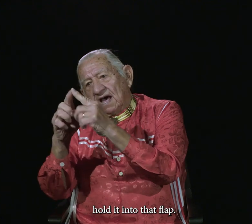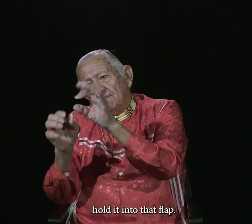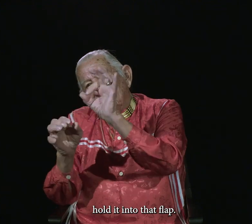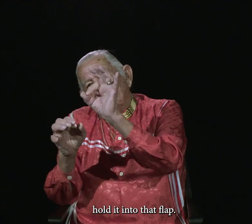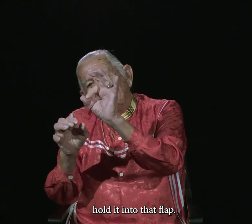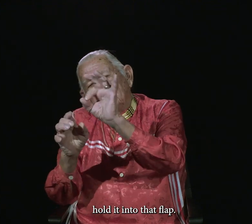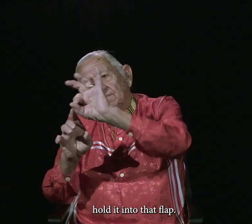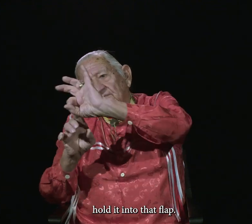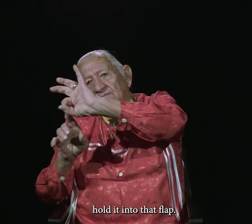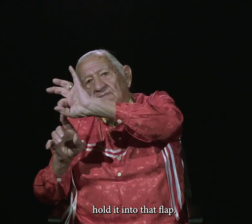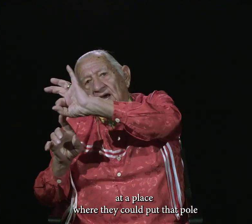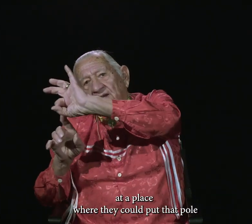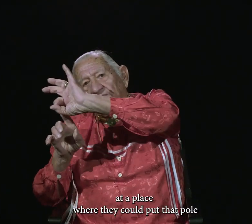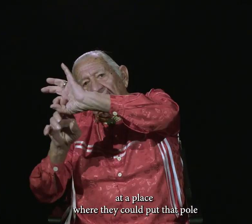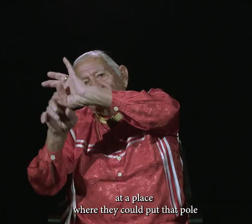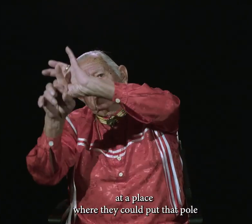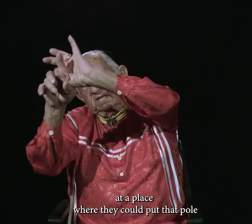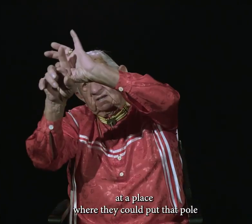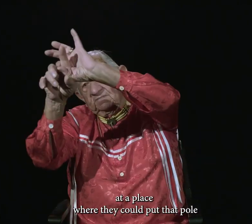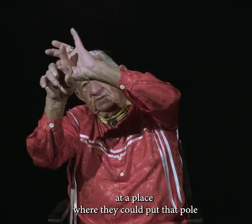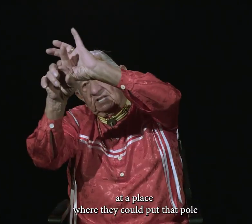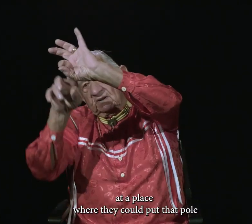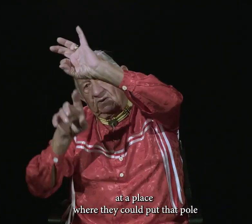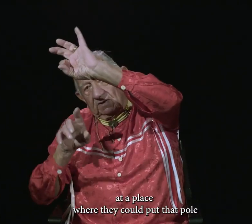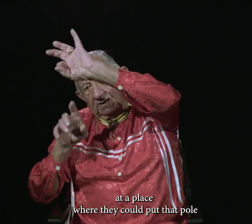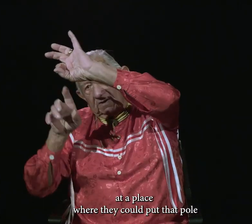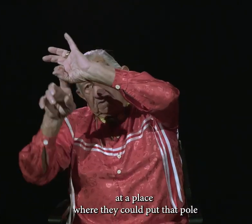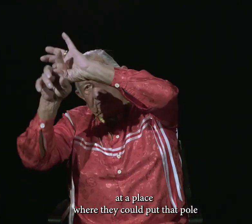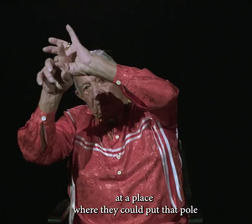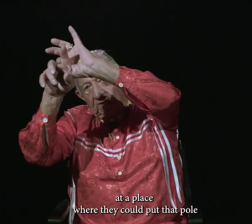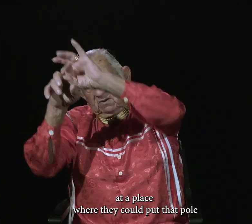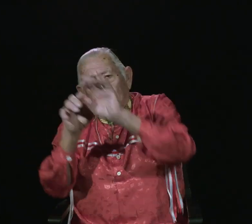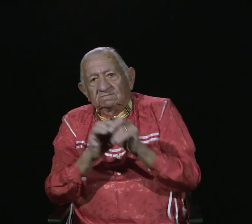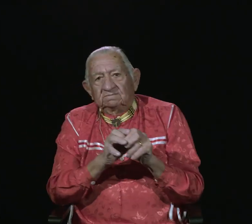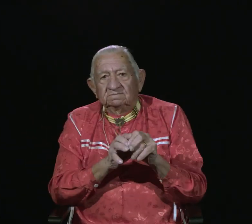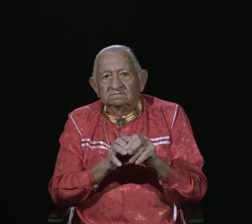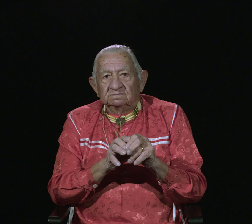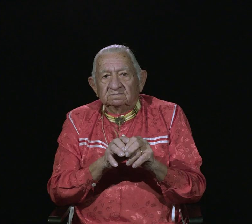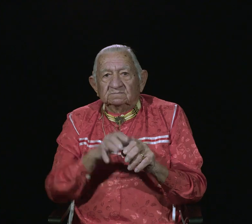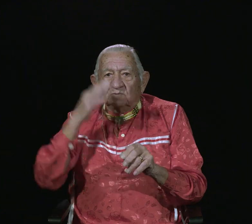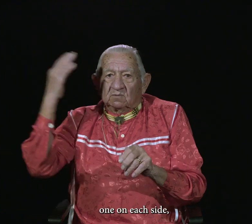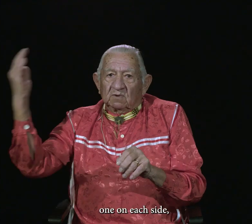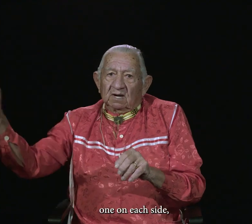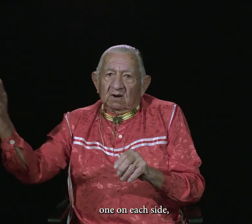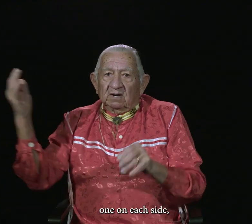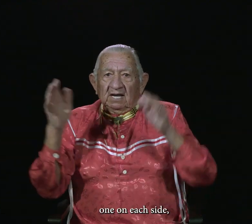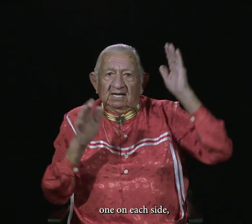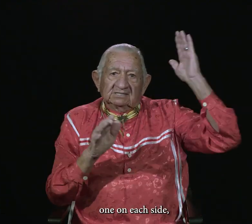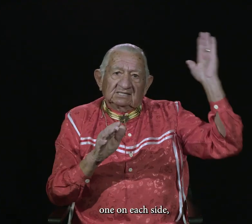flap. Had a place where they could put that pole, one on each